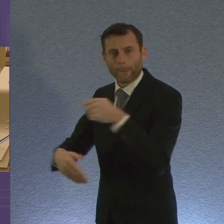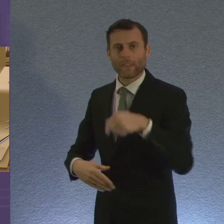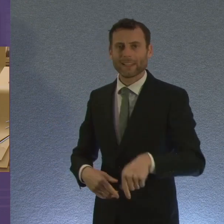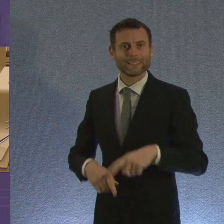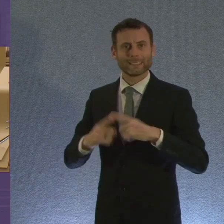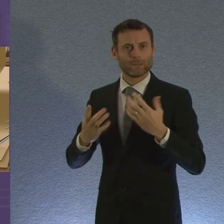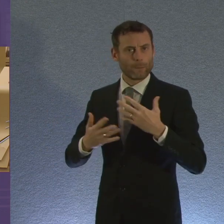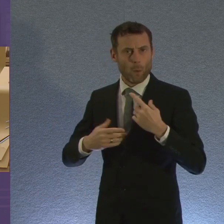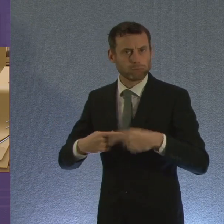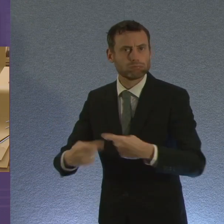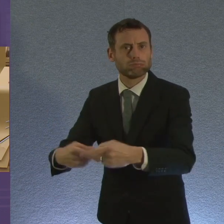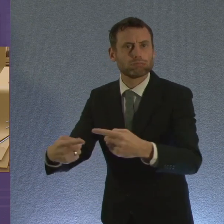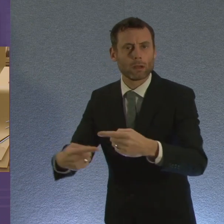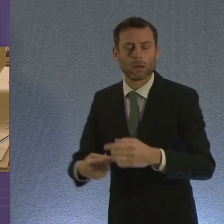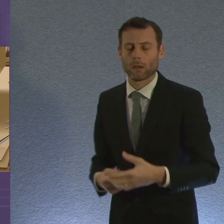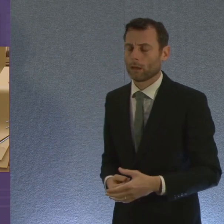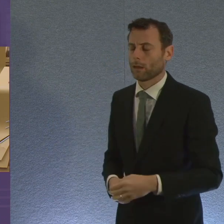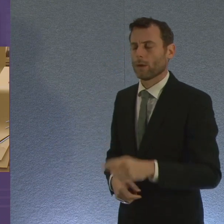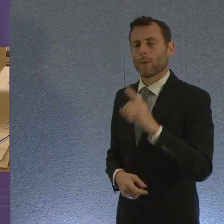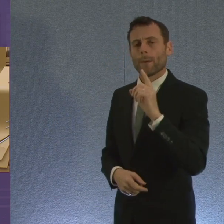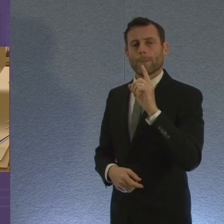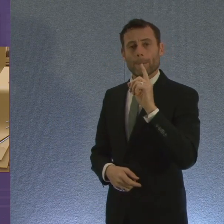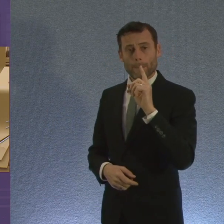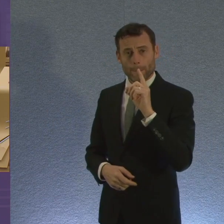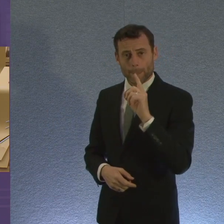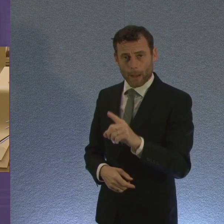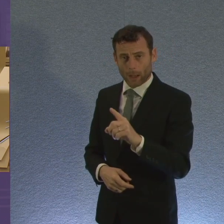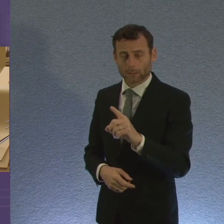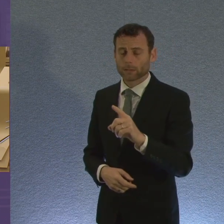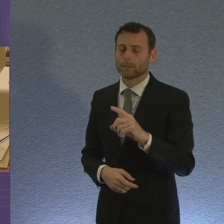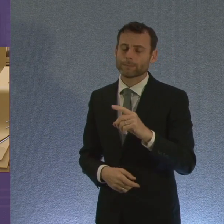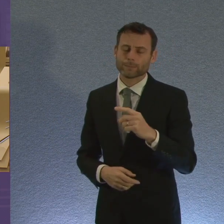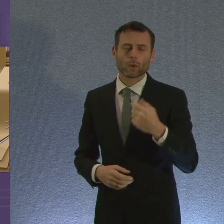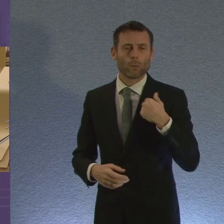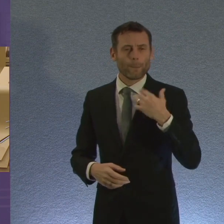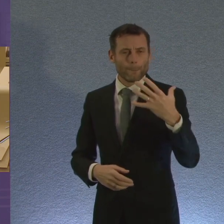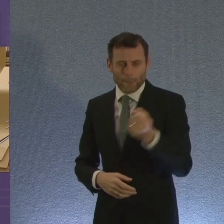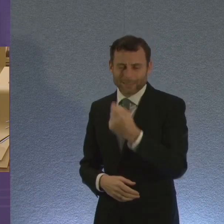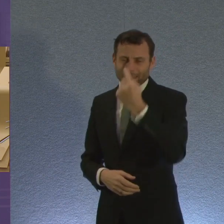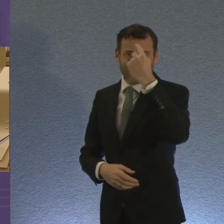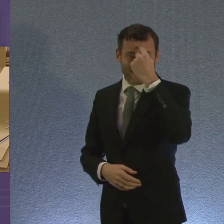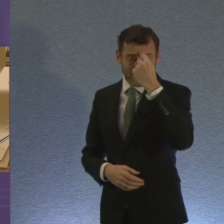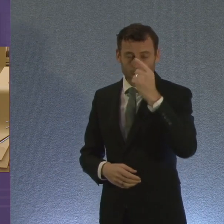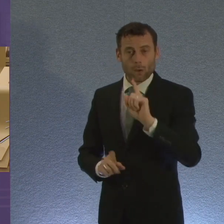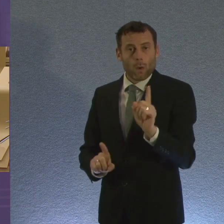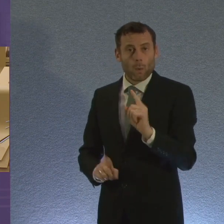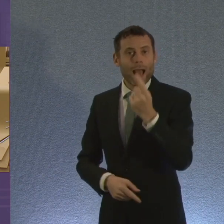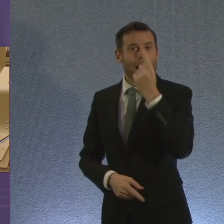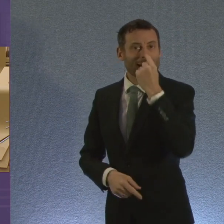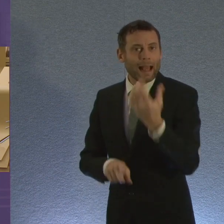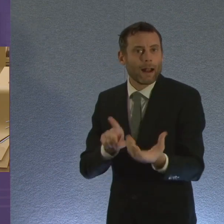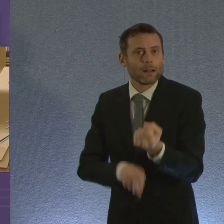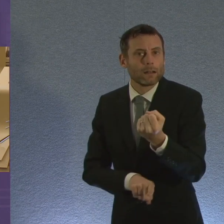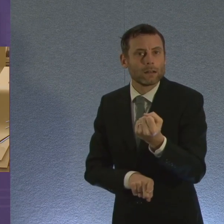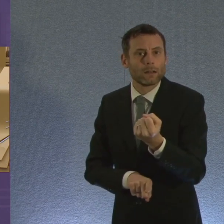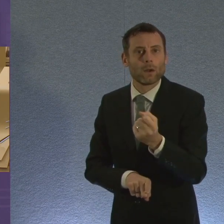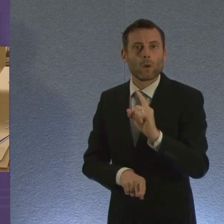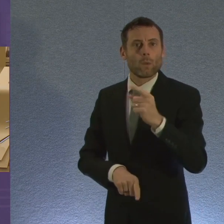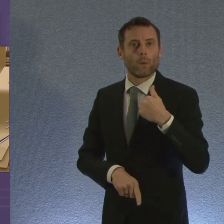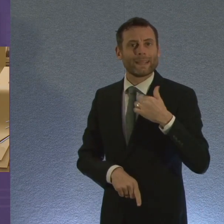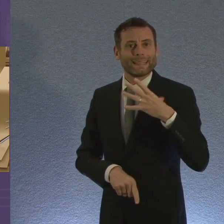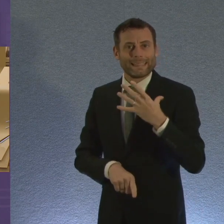others. So if it can be, but the best is the enemy of the good. We need to focus on what we can do and what we need to do